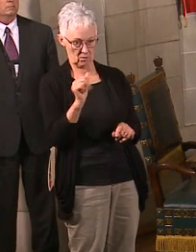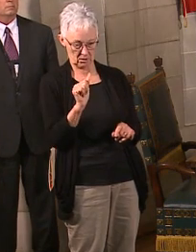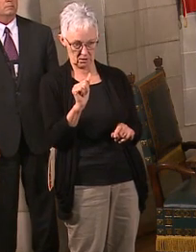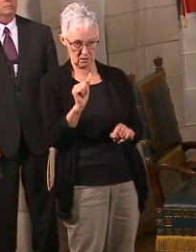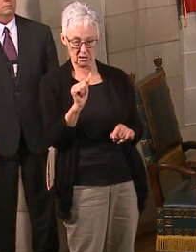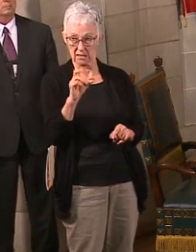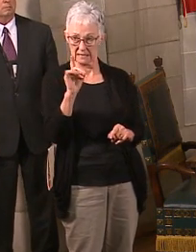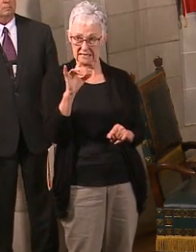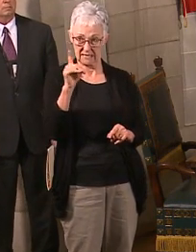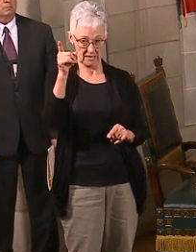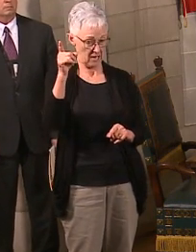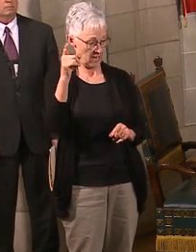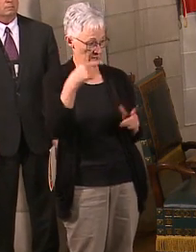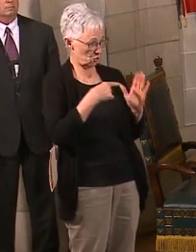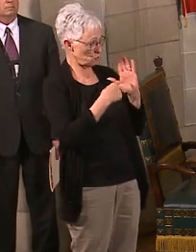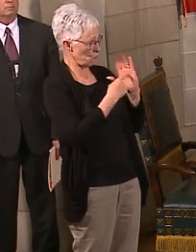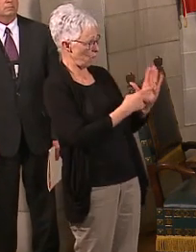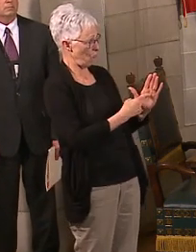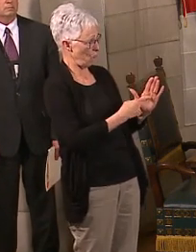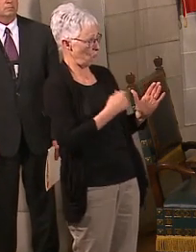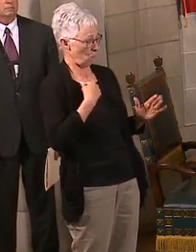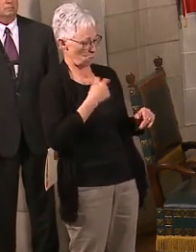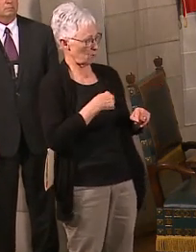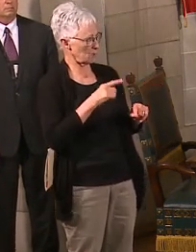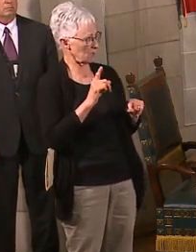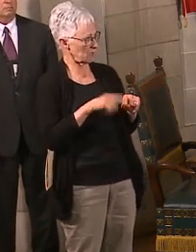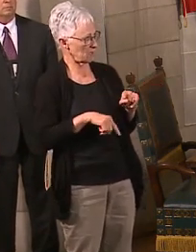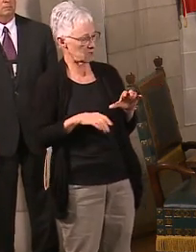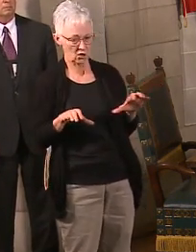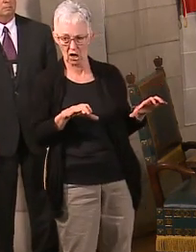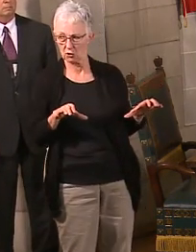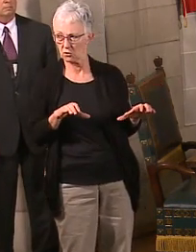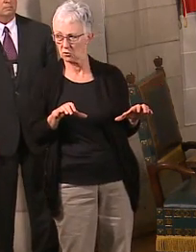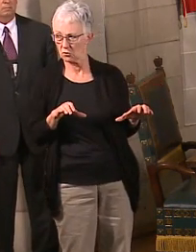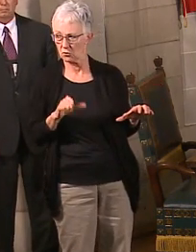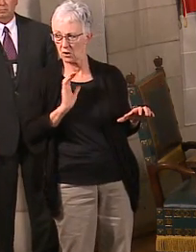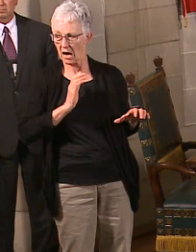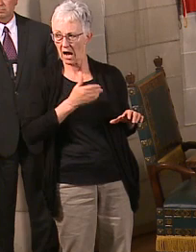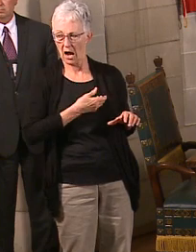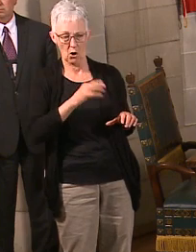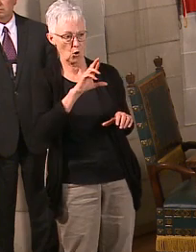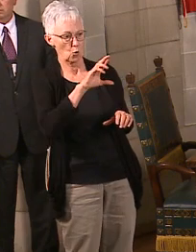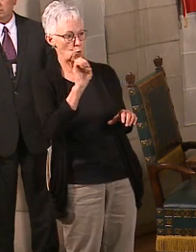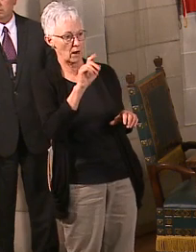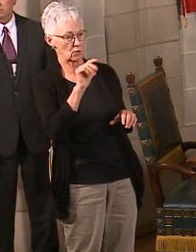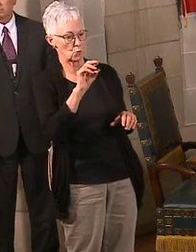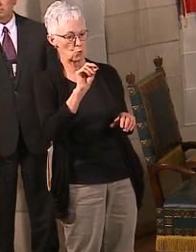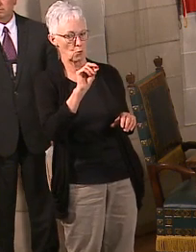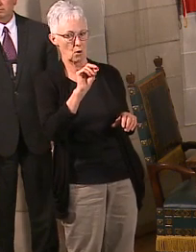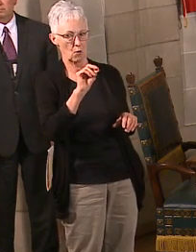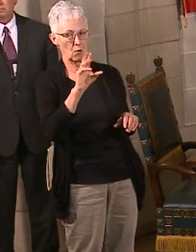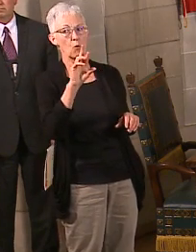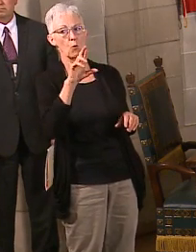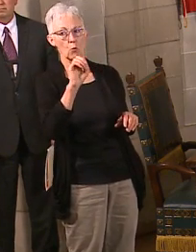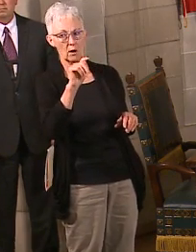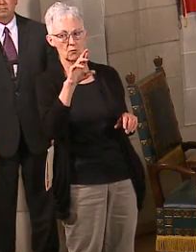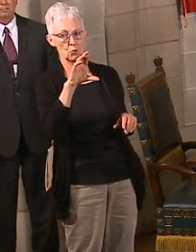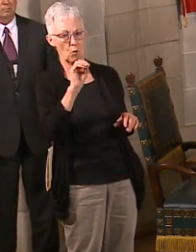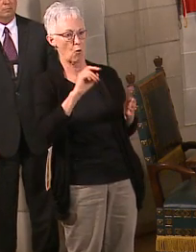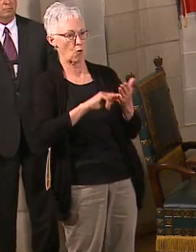with doing away with our retroactive coverage for the Medicaid expansion? So